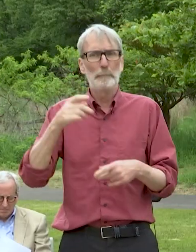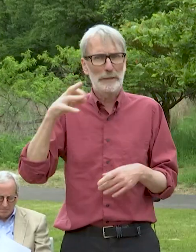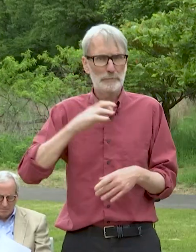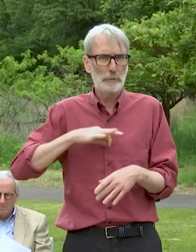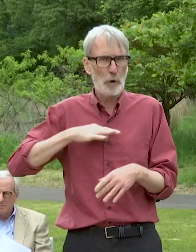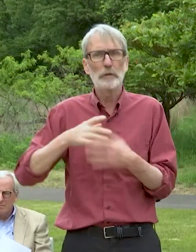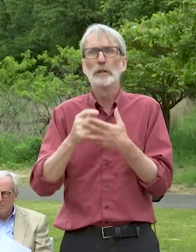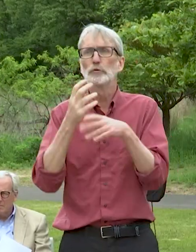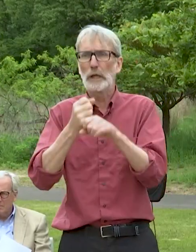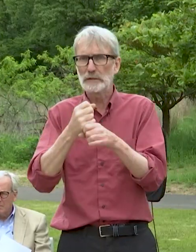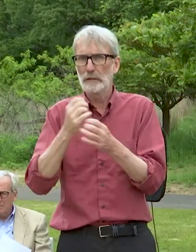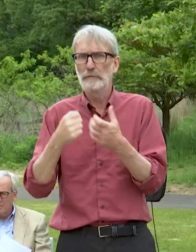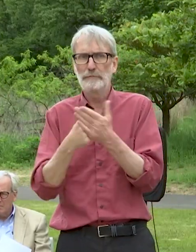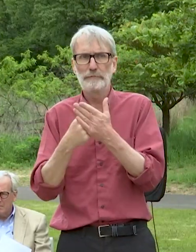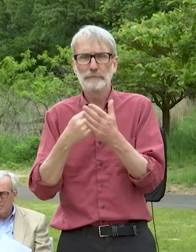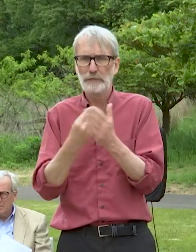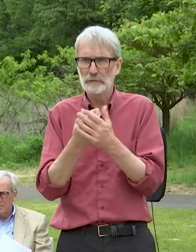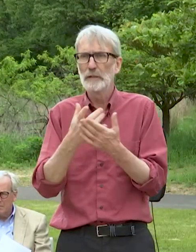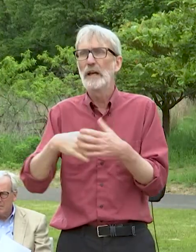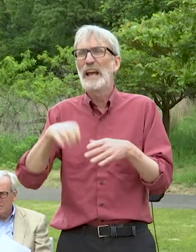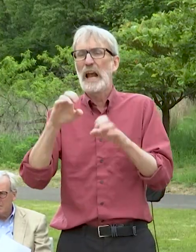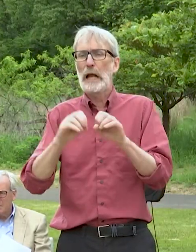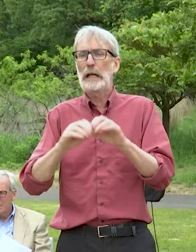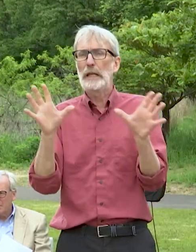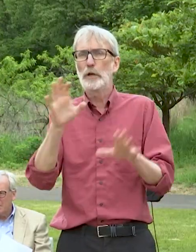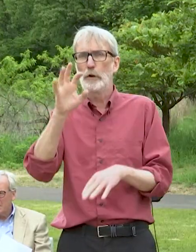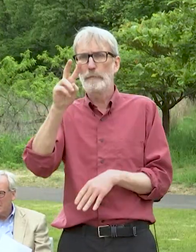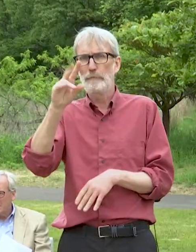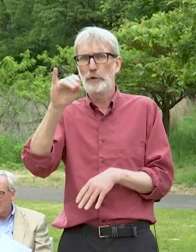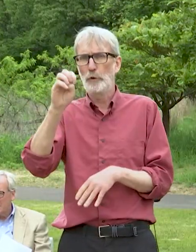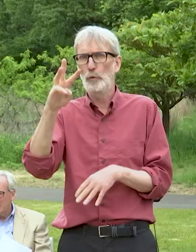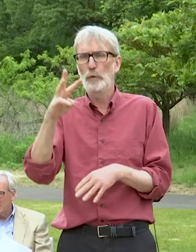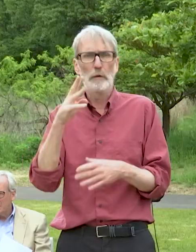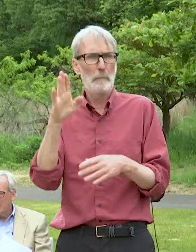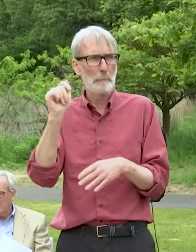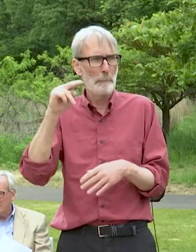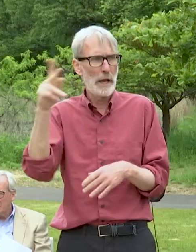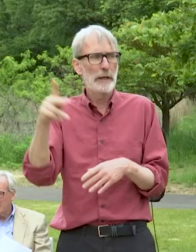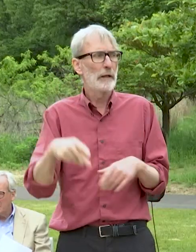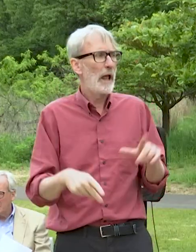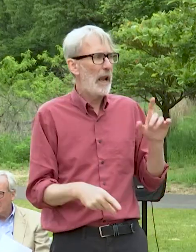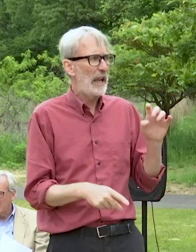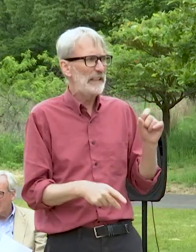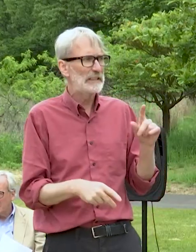Fund, Clearview Federal Credit Union, Leslie Fleischner,